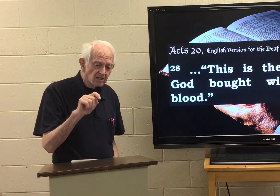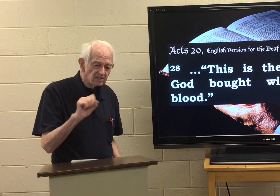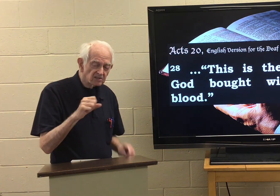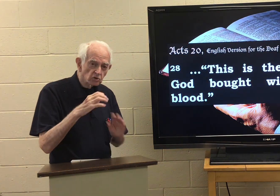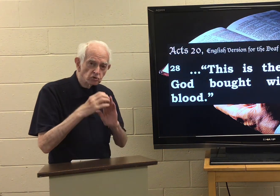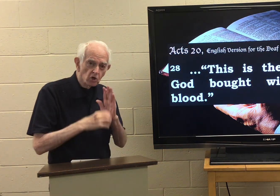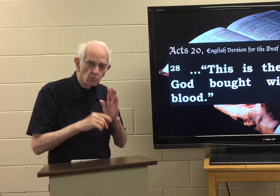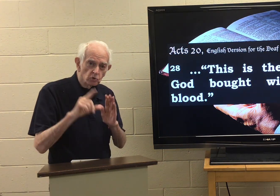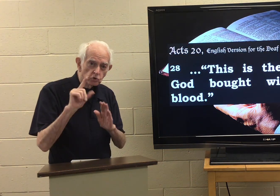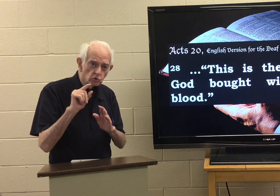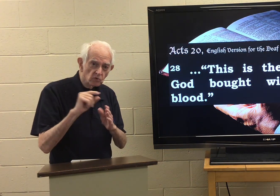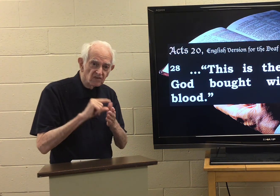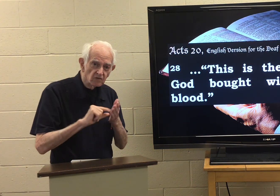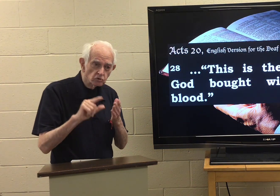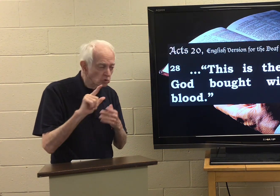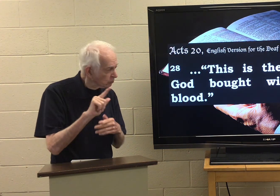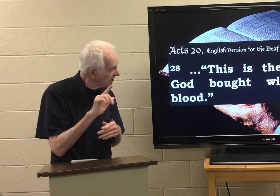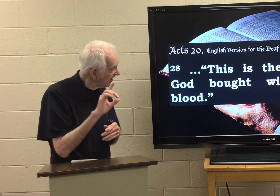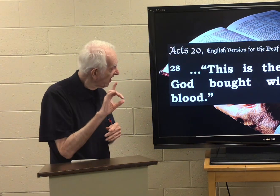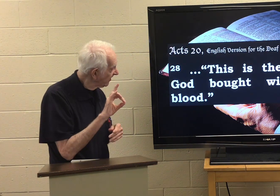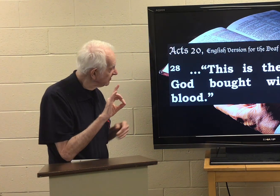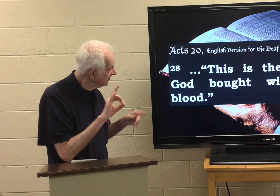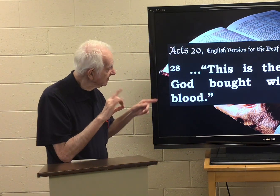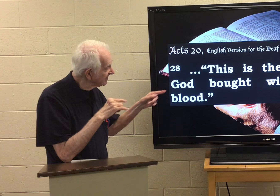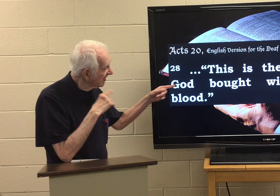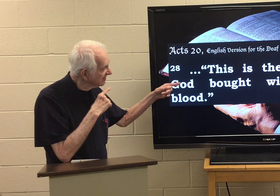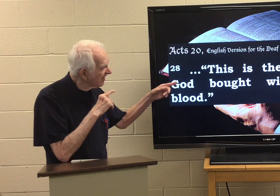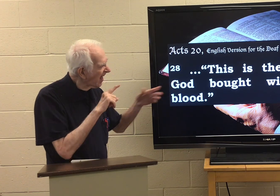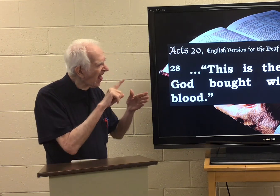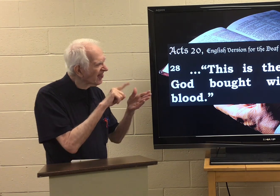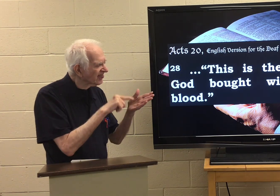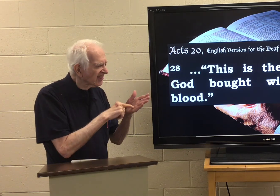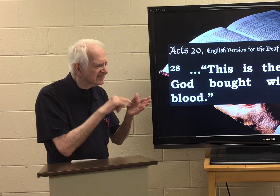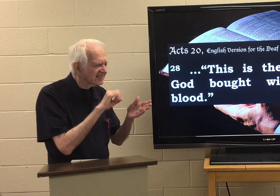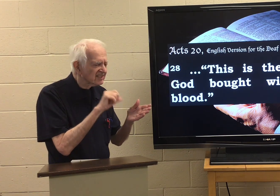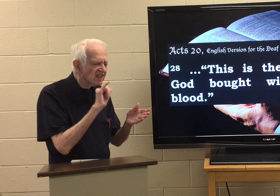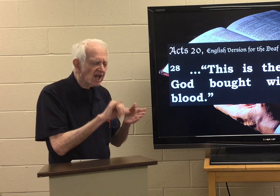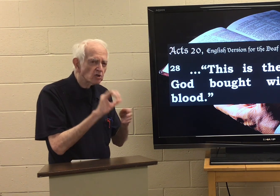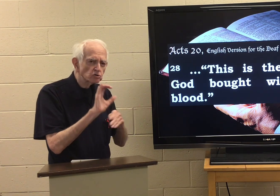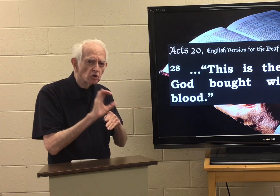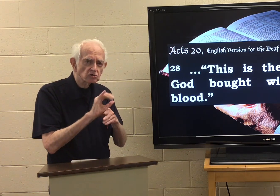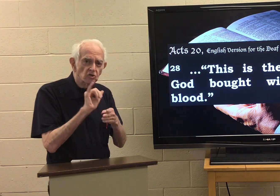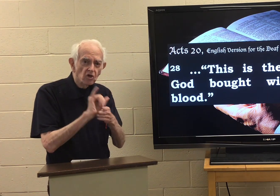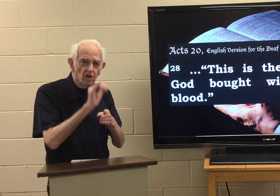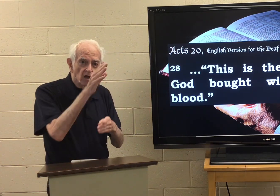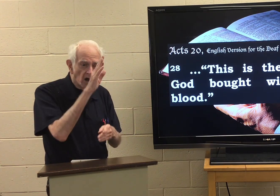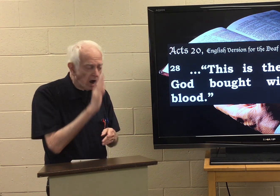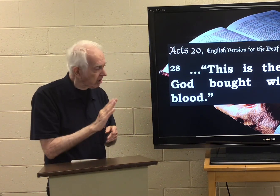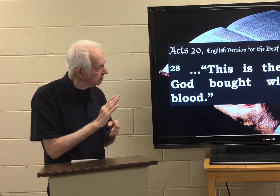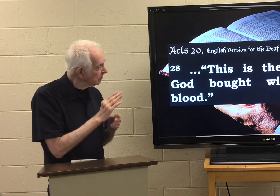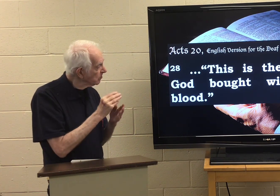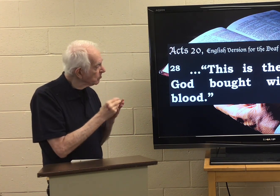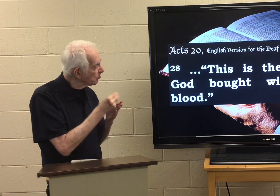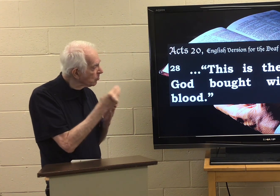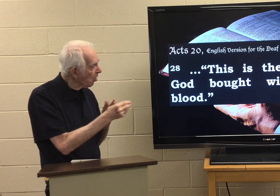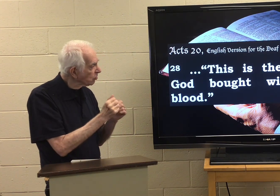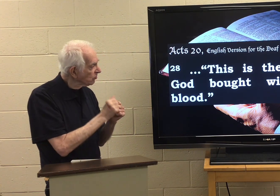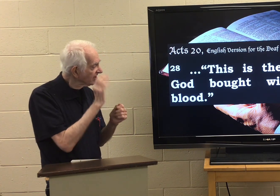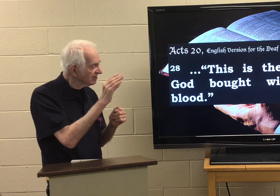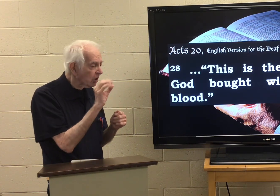In Acts chapter 20, verse 28, it says, this is the church that God bought with his